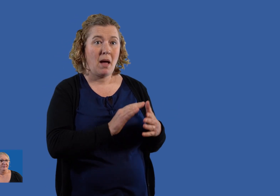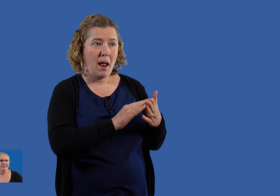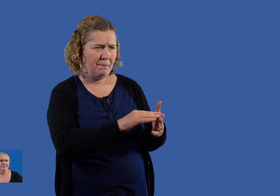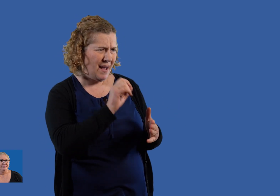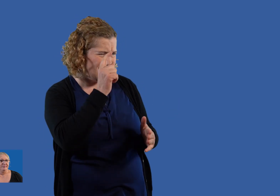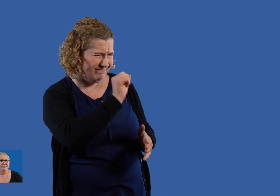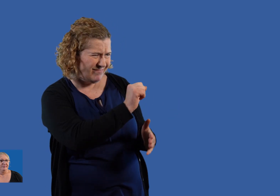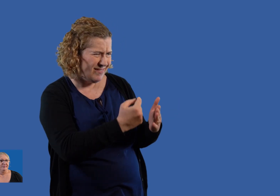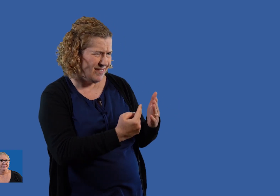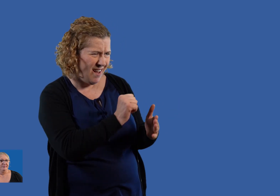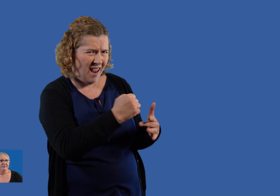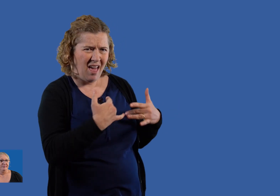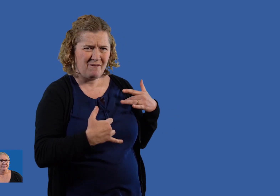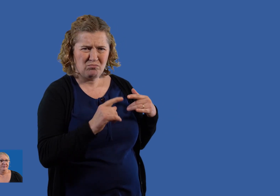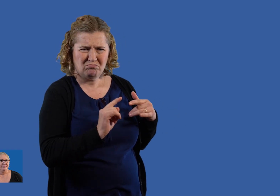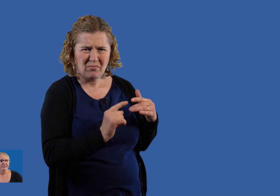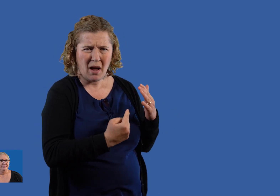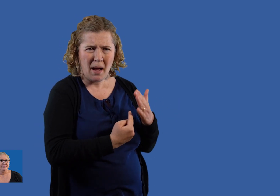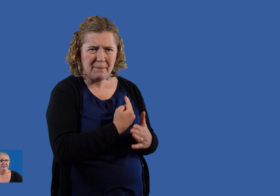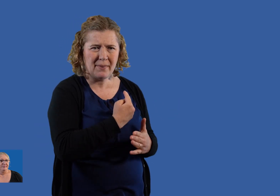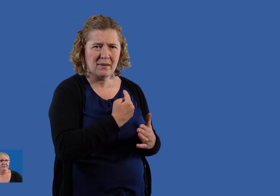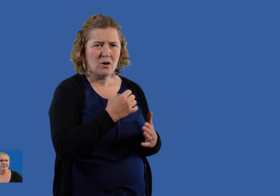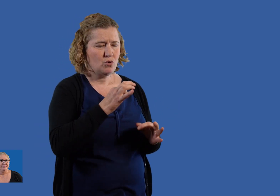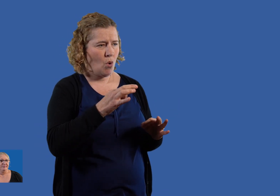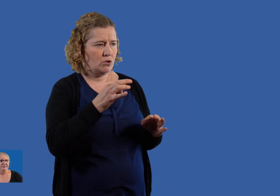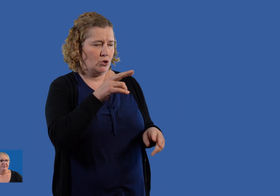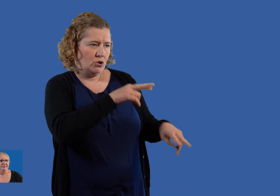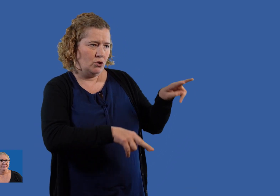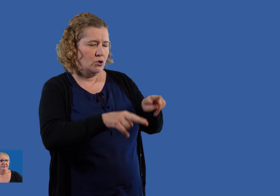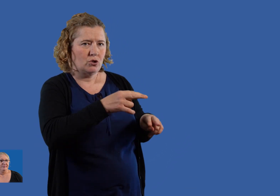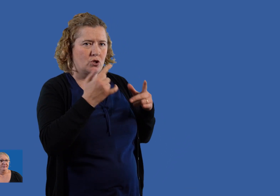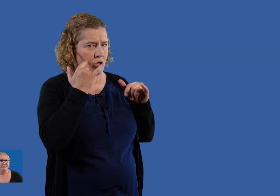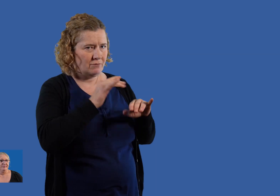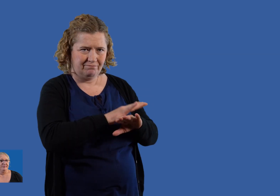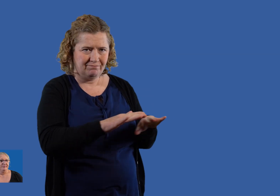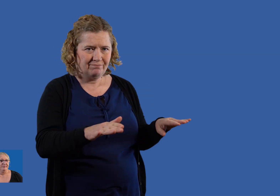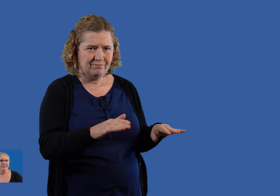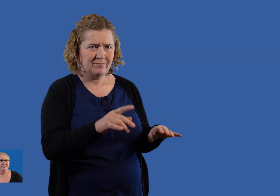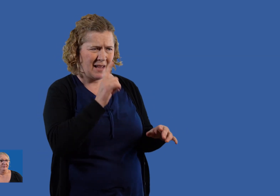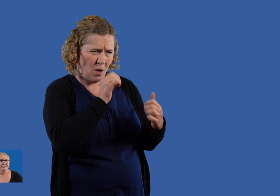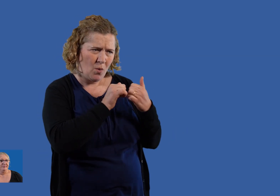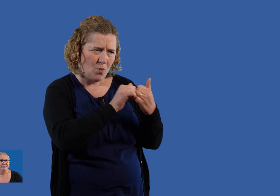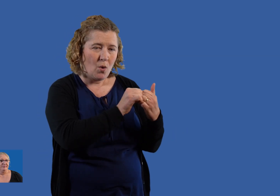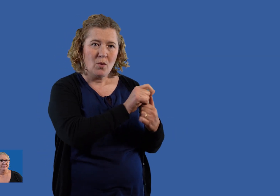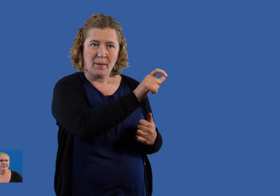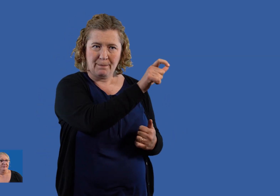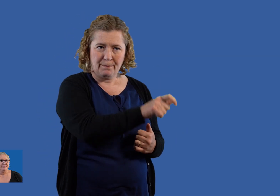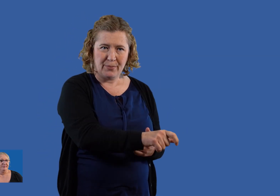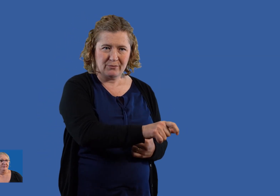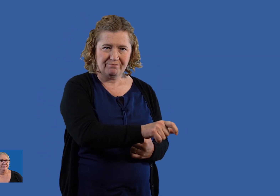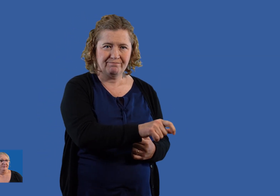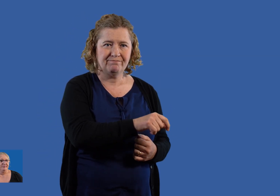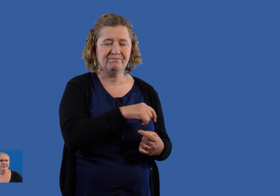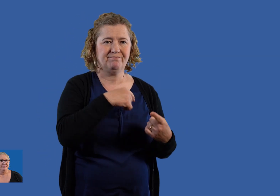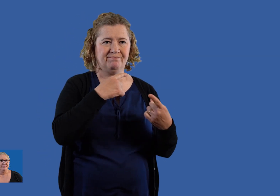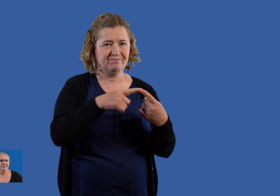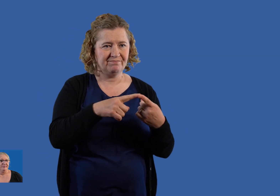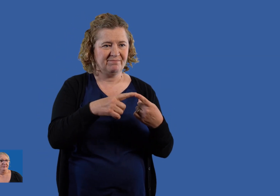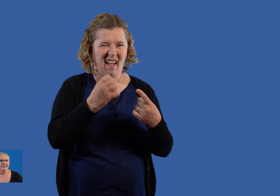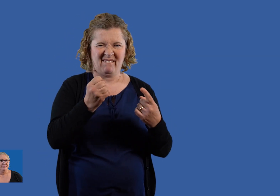to understand what's happening for them. As well as being non-judgmental, you can then work with the person to create a